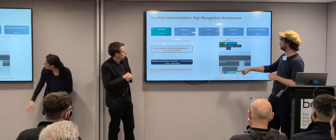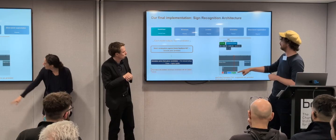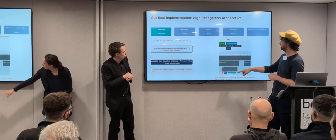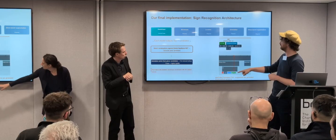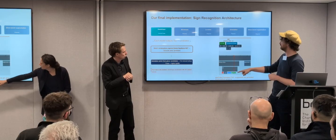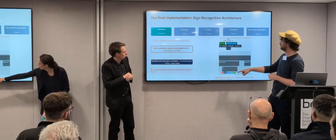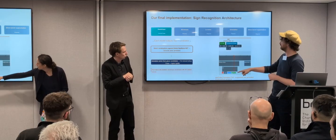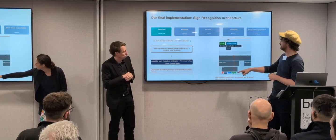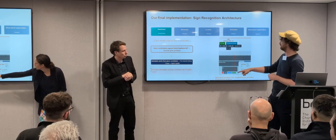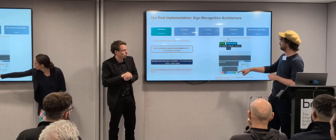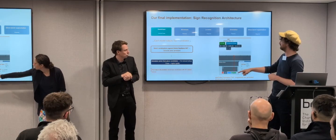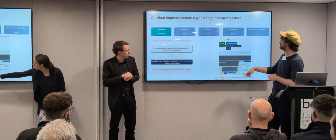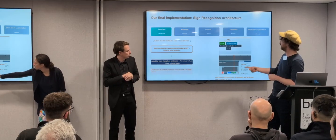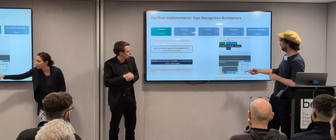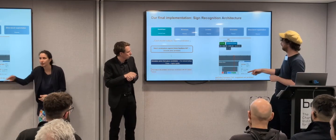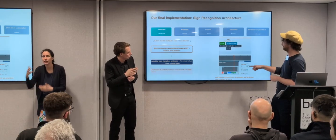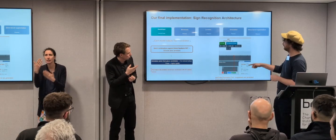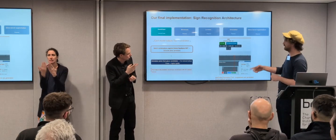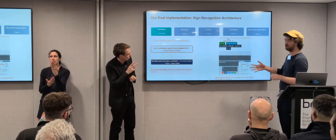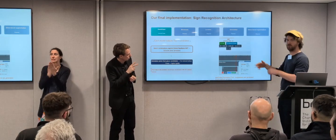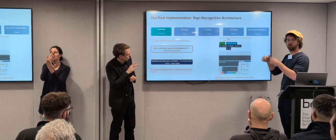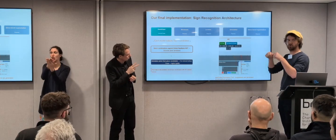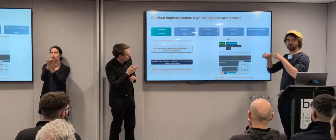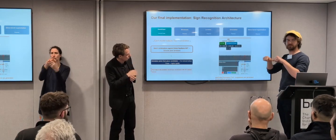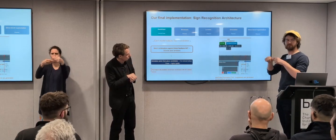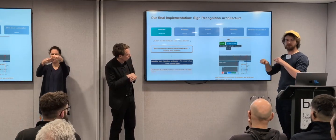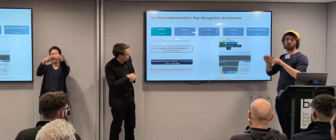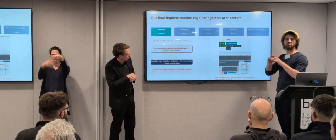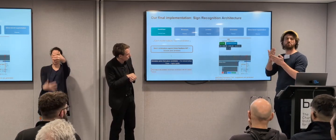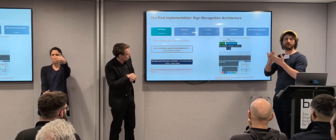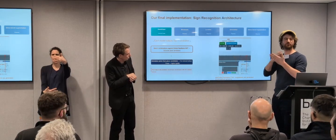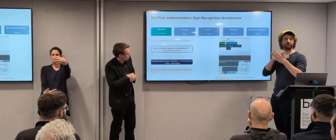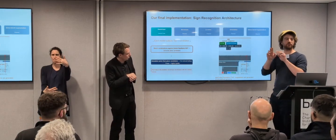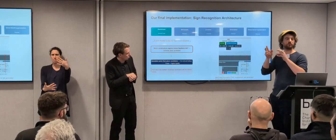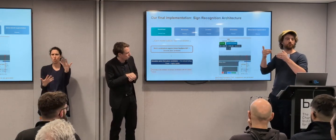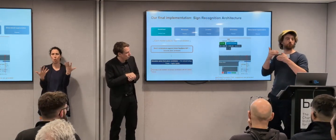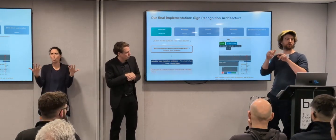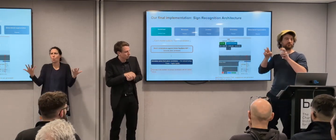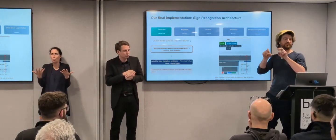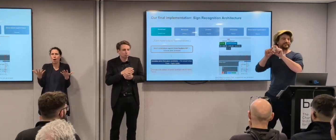You click on suggestions. There it is.